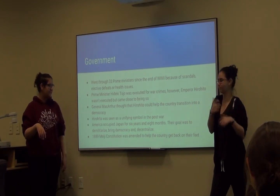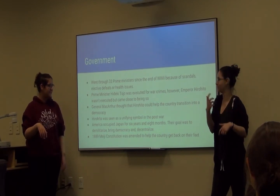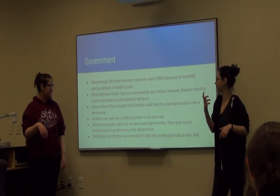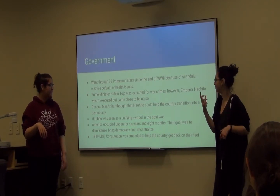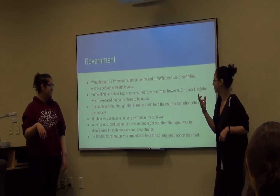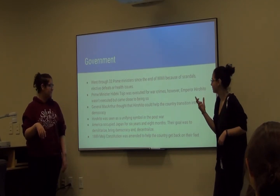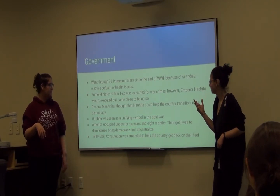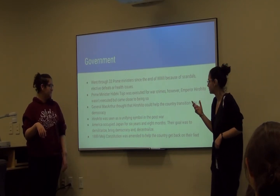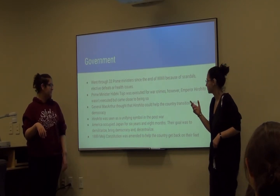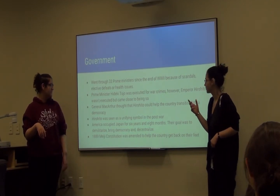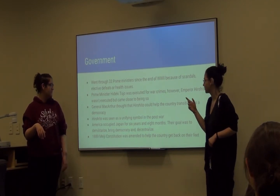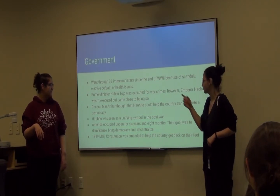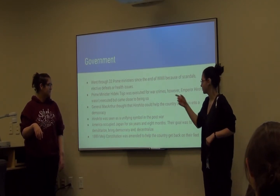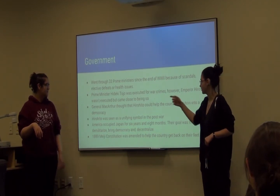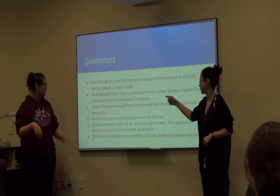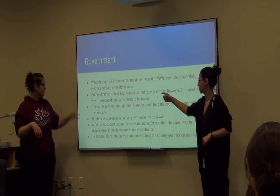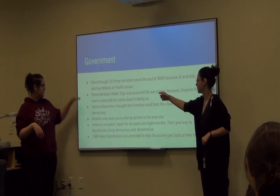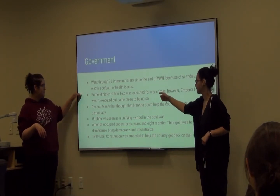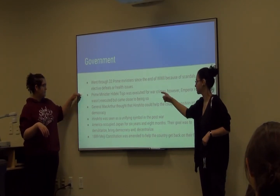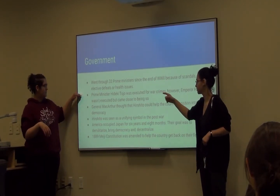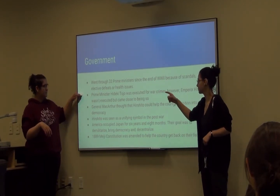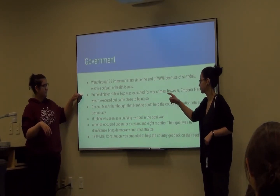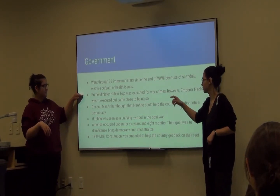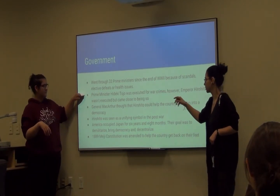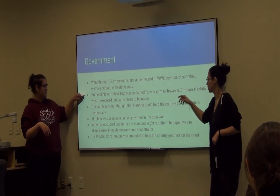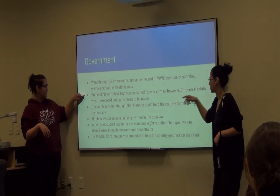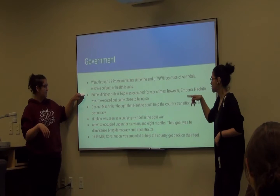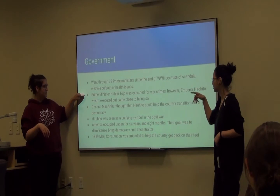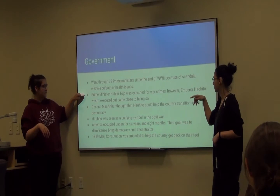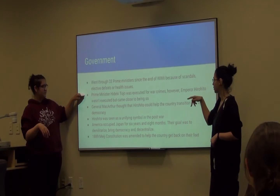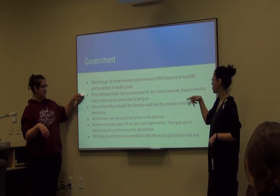And there was health problems and issues arising.